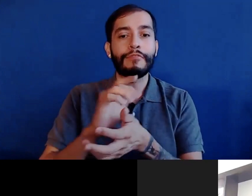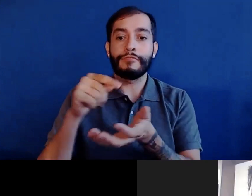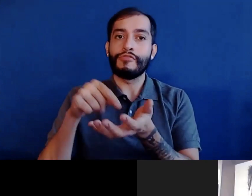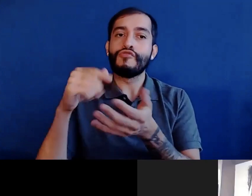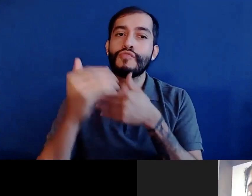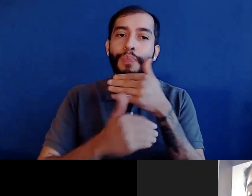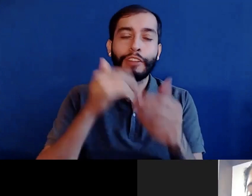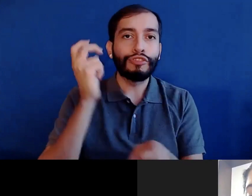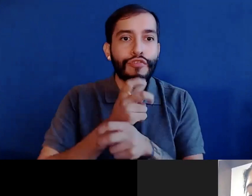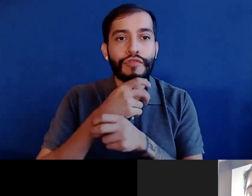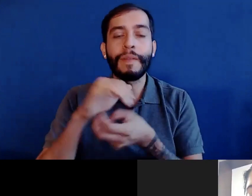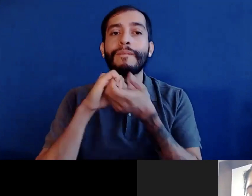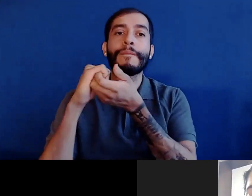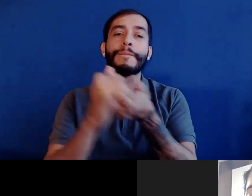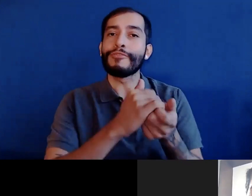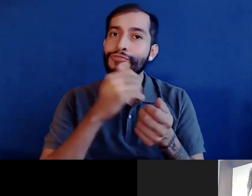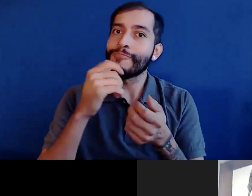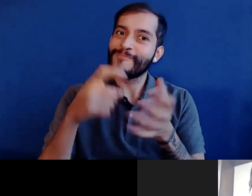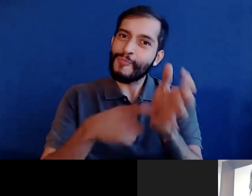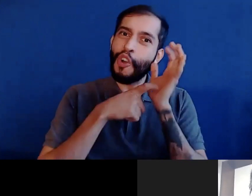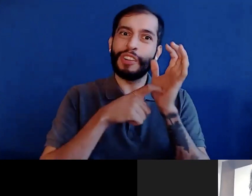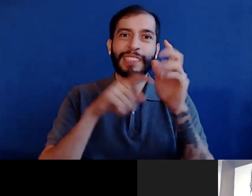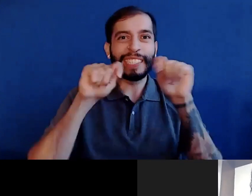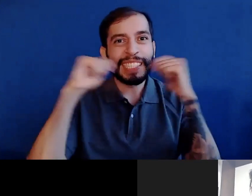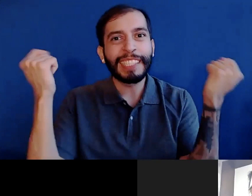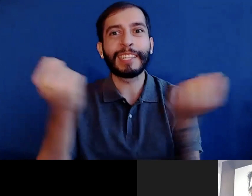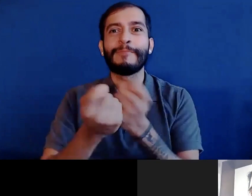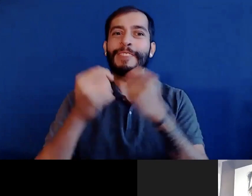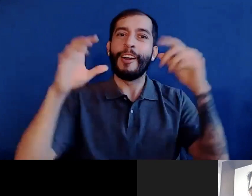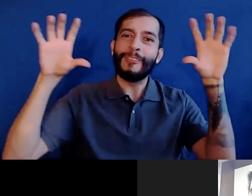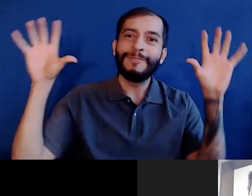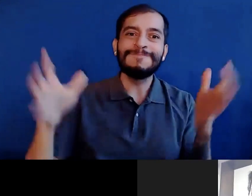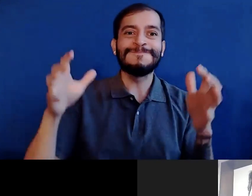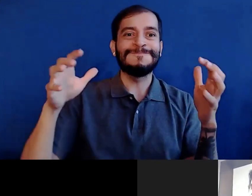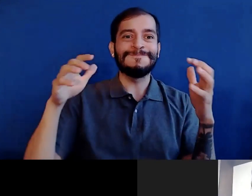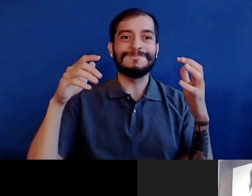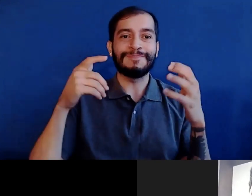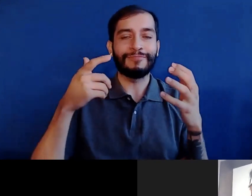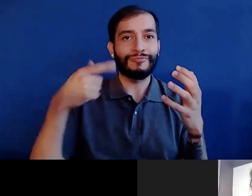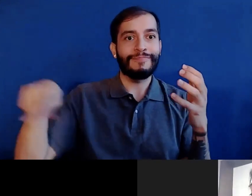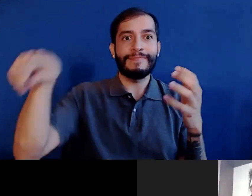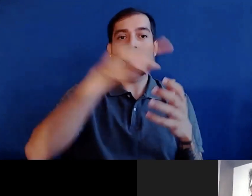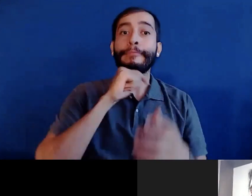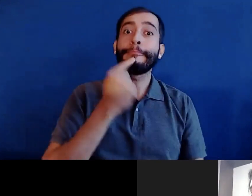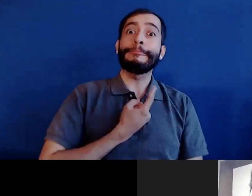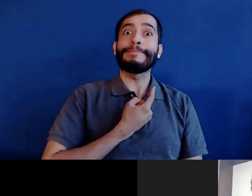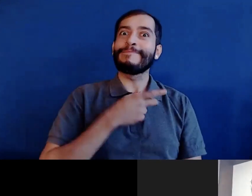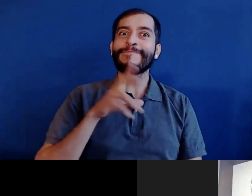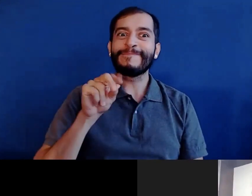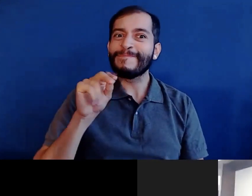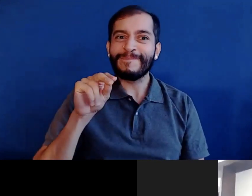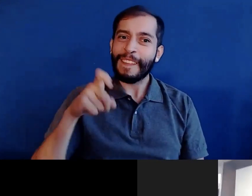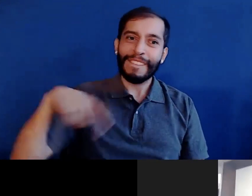together. But I think we can do it, and I think it's an opportunity. And I know that every one of the folks on the panel, and actually